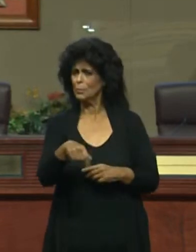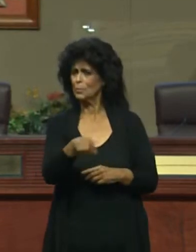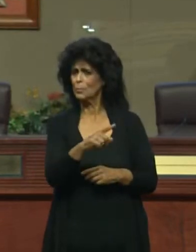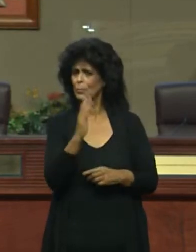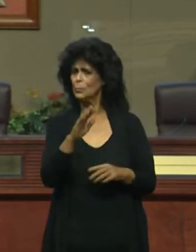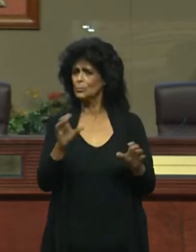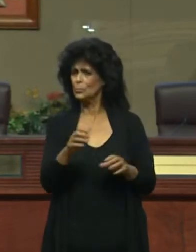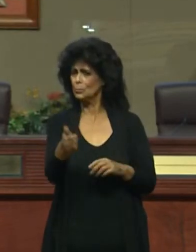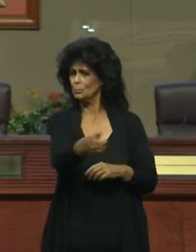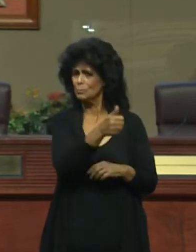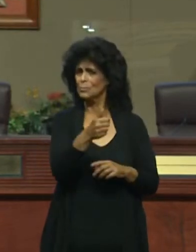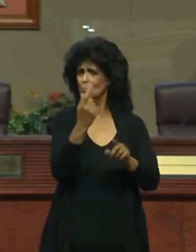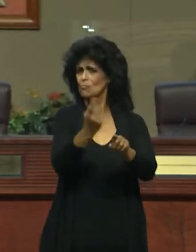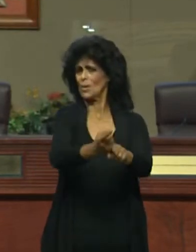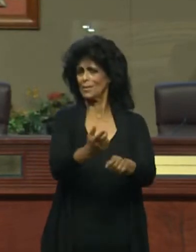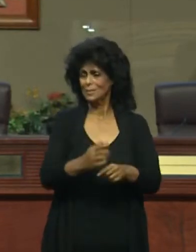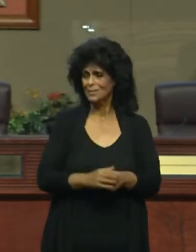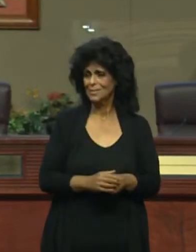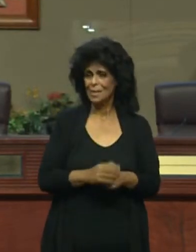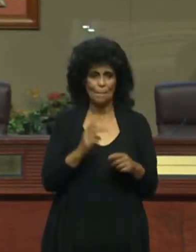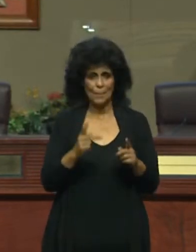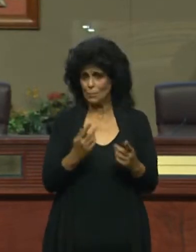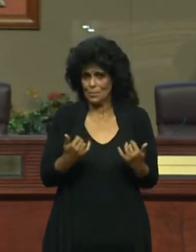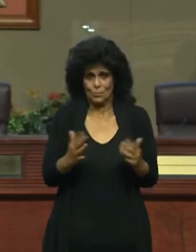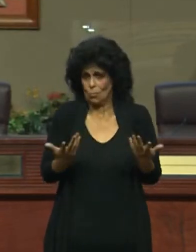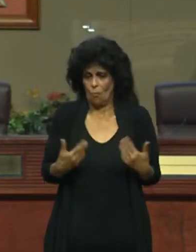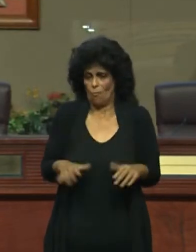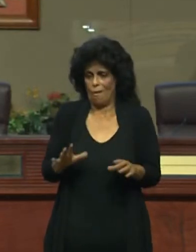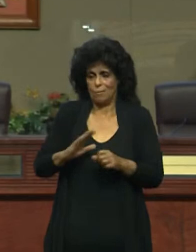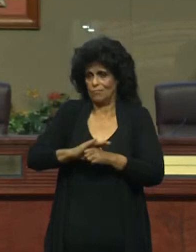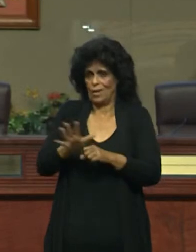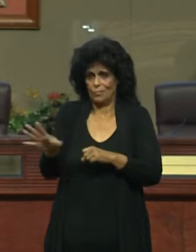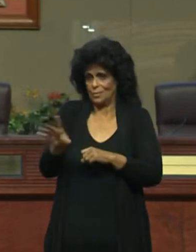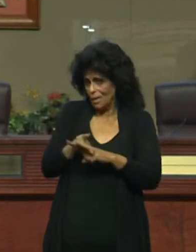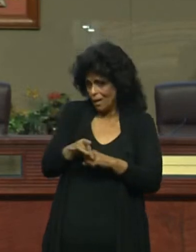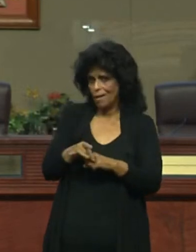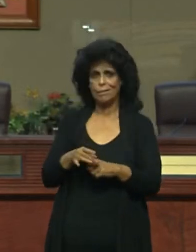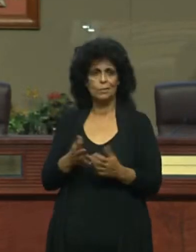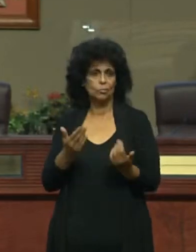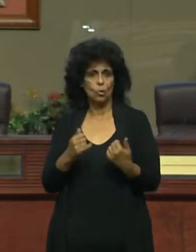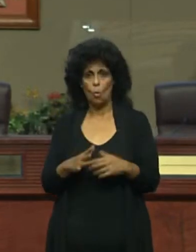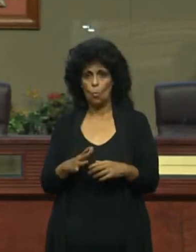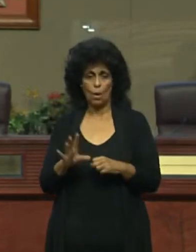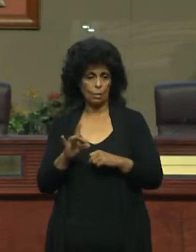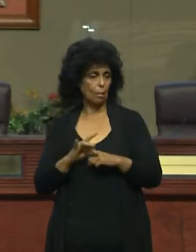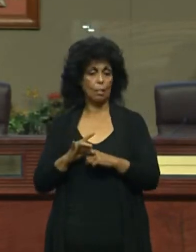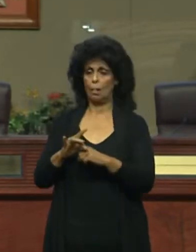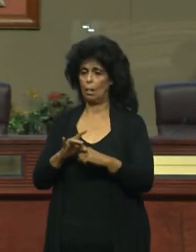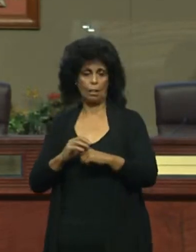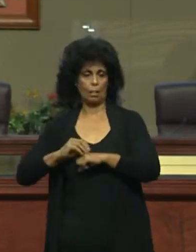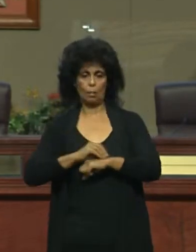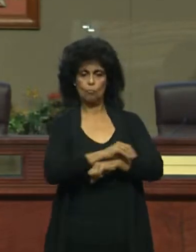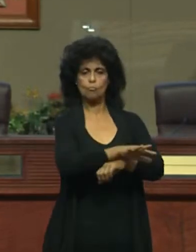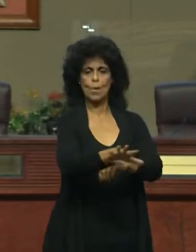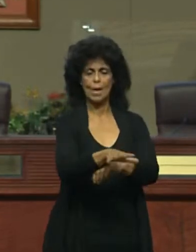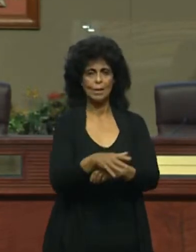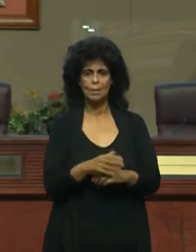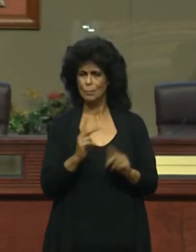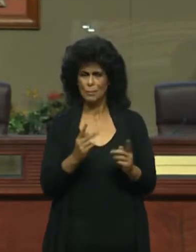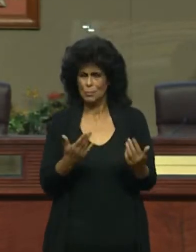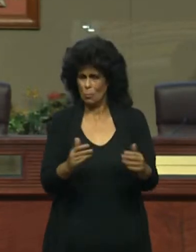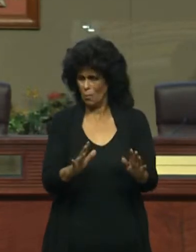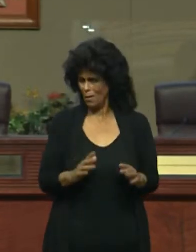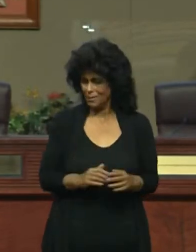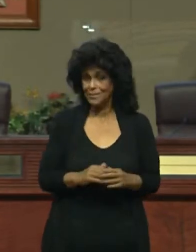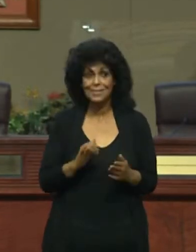to contract the virus or spread it unknowingly. That's why we really see